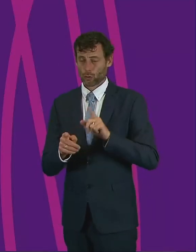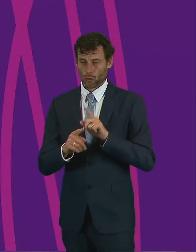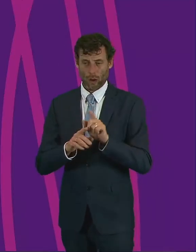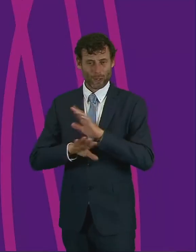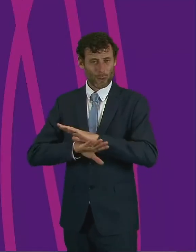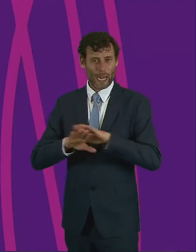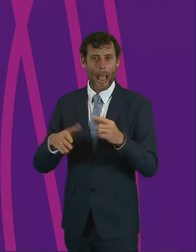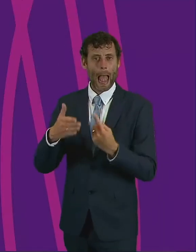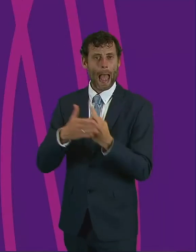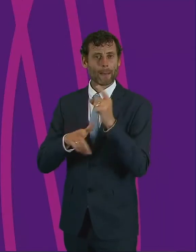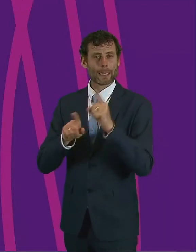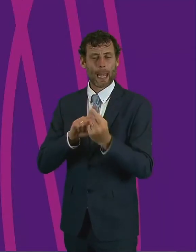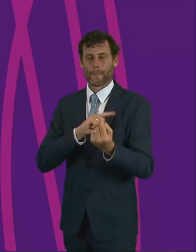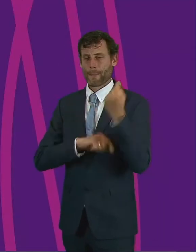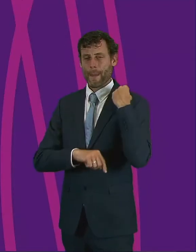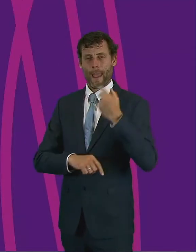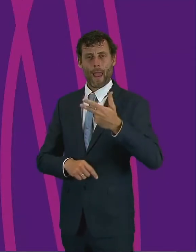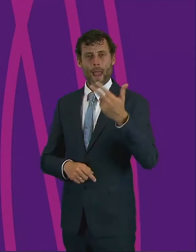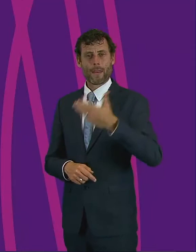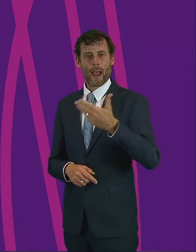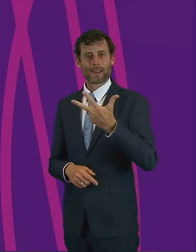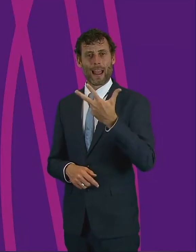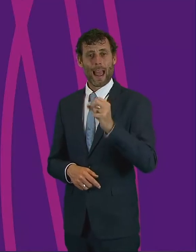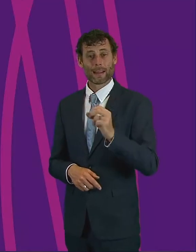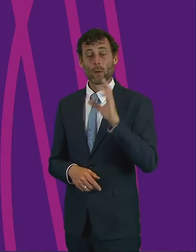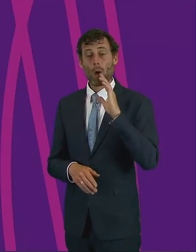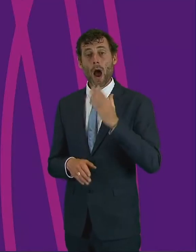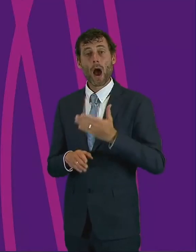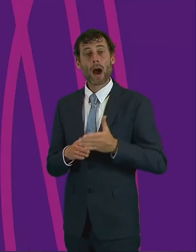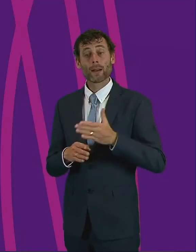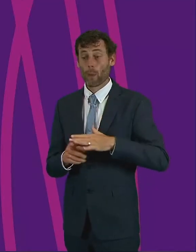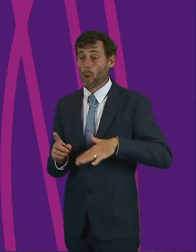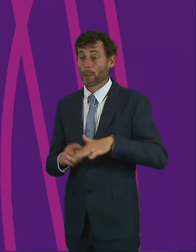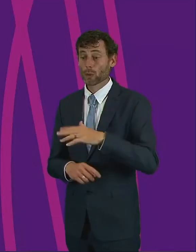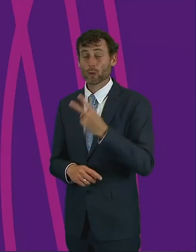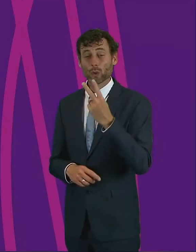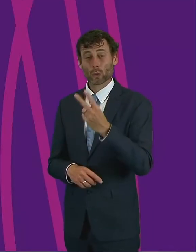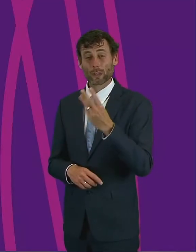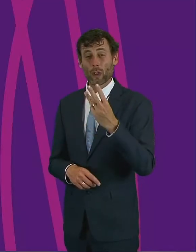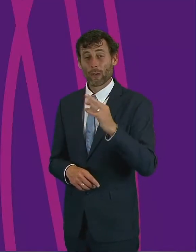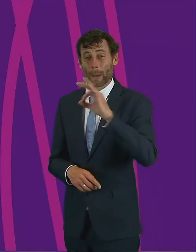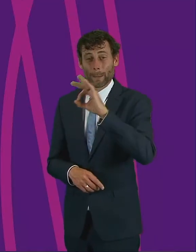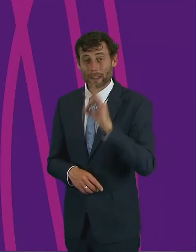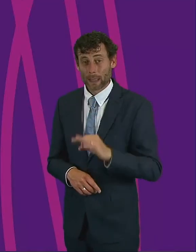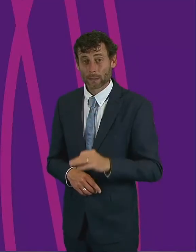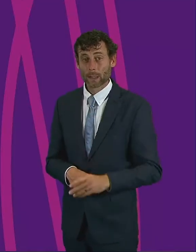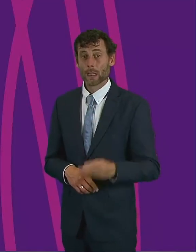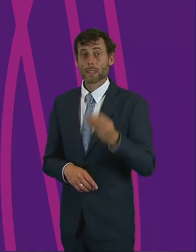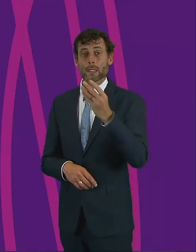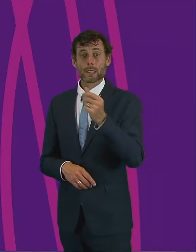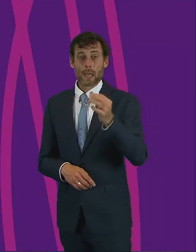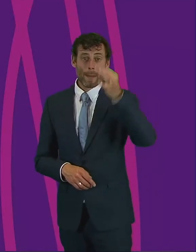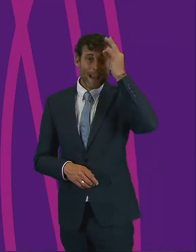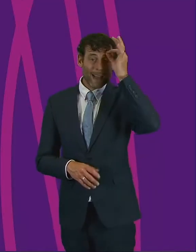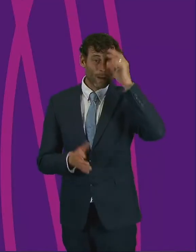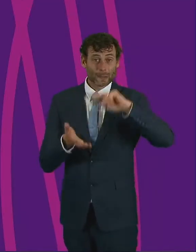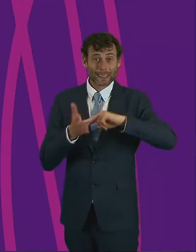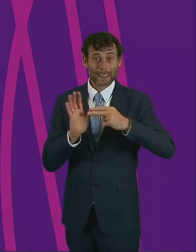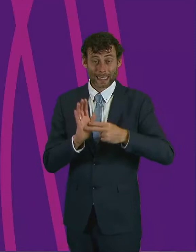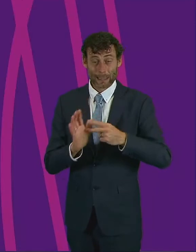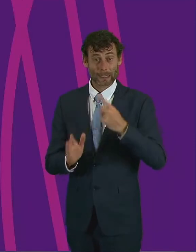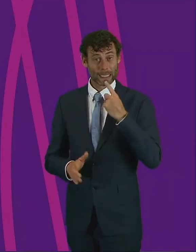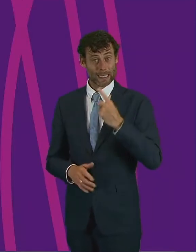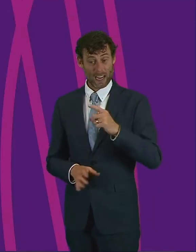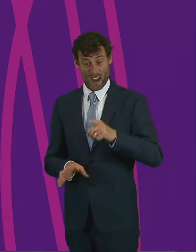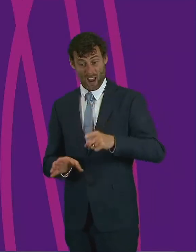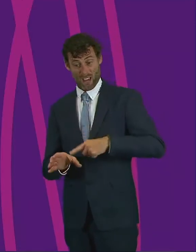1980s, where we had unemployment at 23%, and in some council schemes we had youth unemployment at 77%?